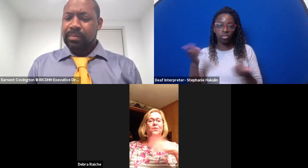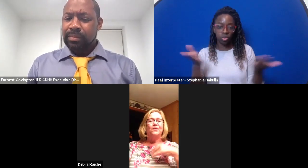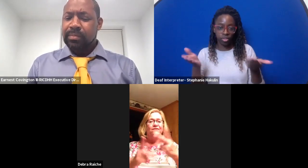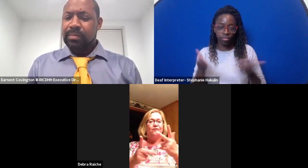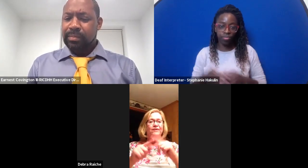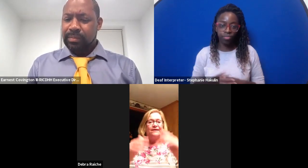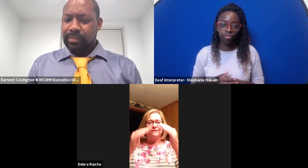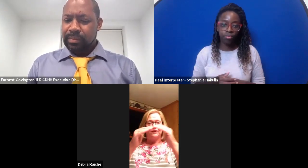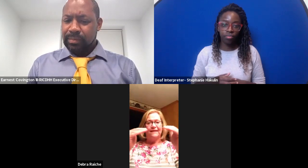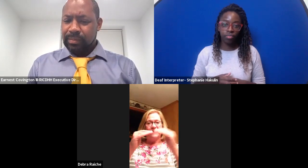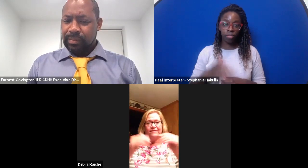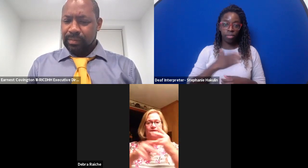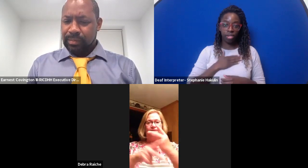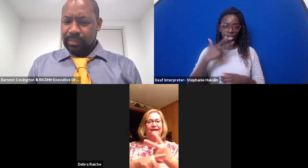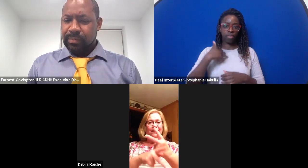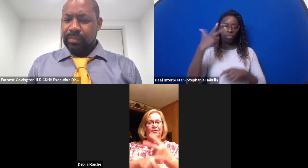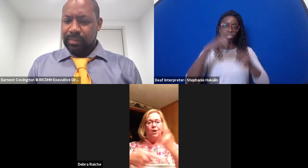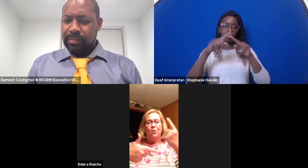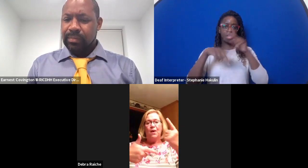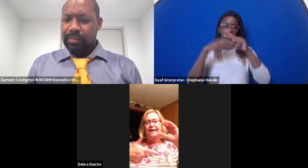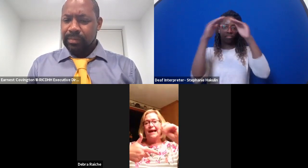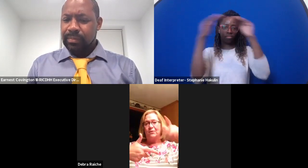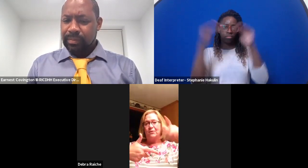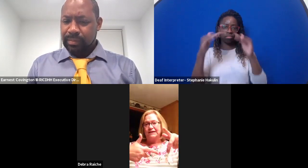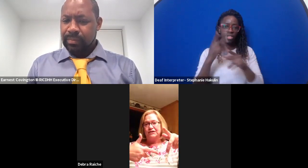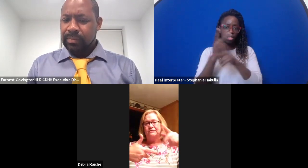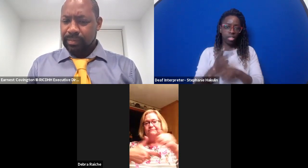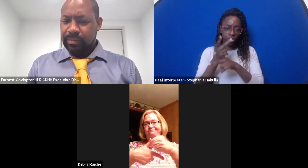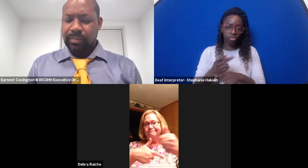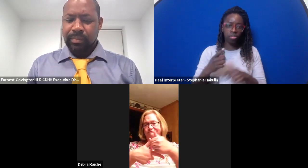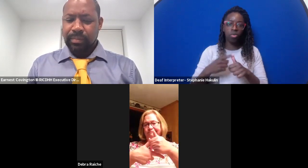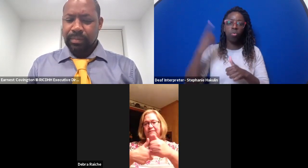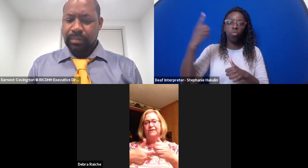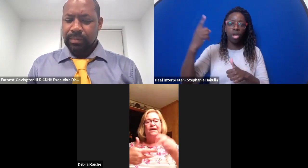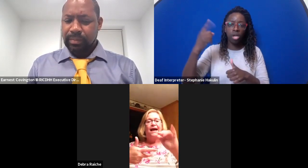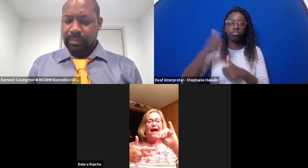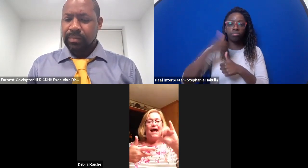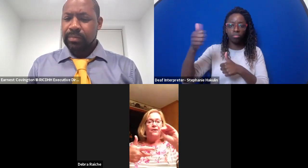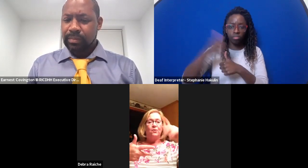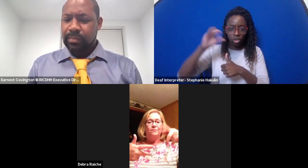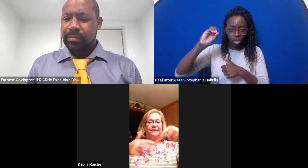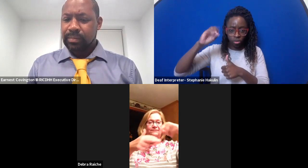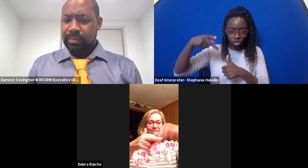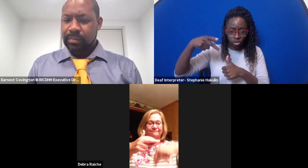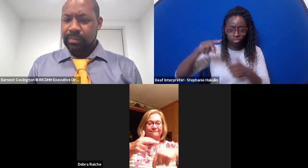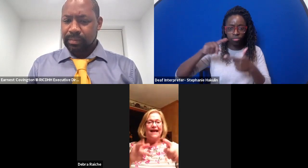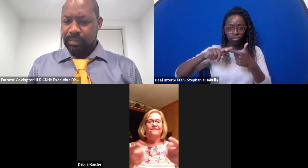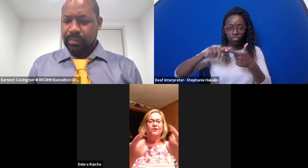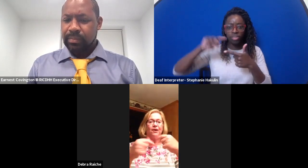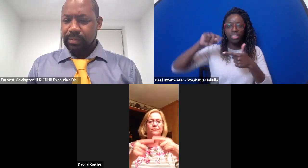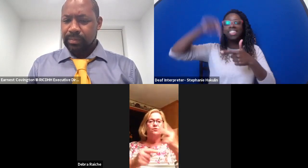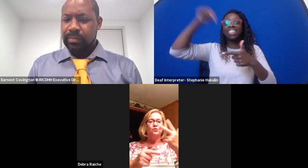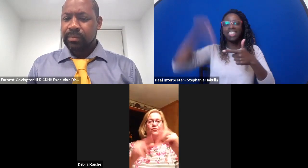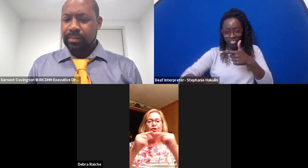deafblind with addiction services. We have very different levels of care. We have people who are